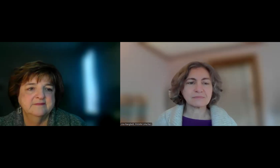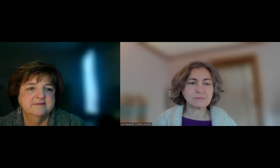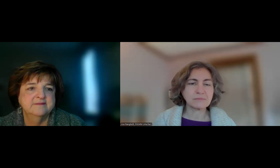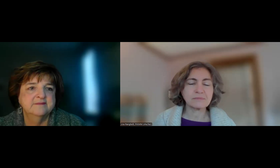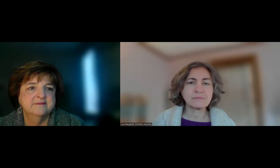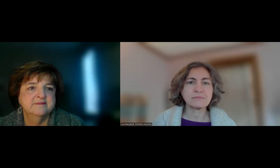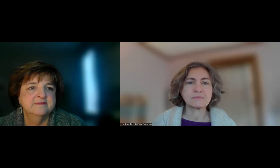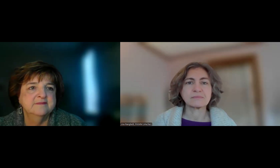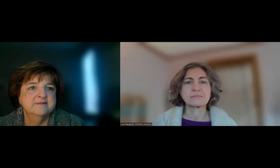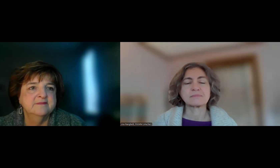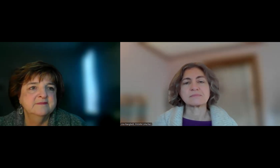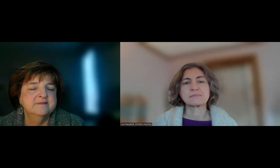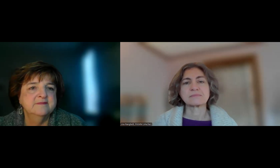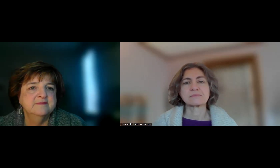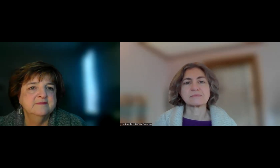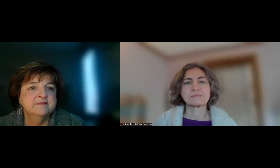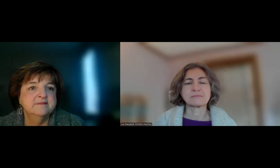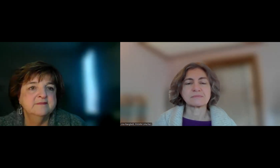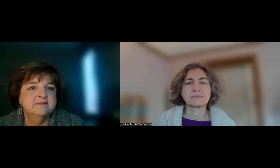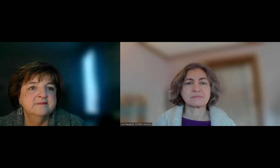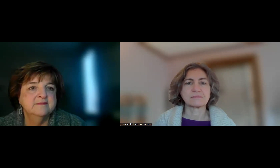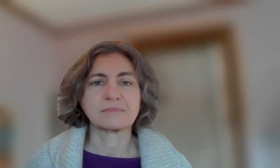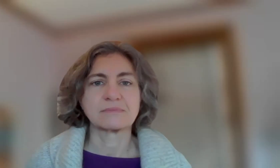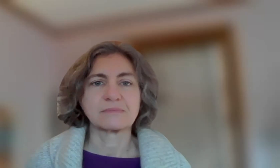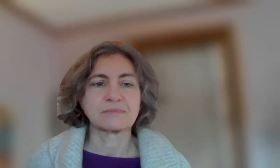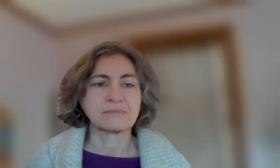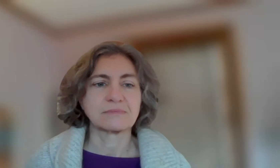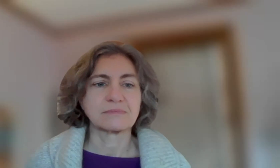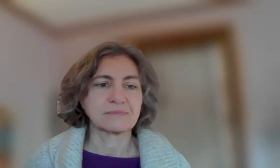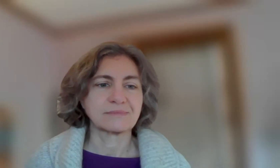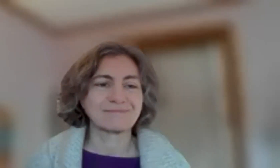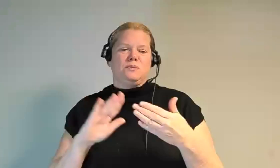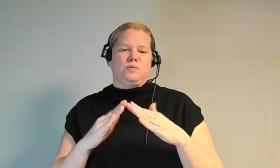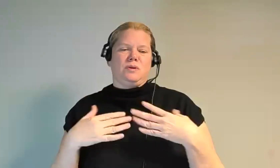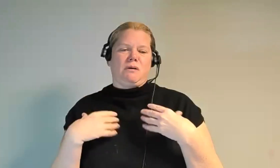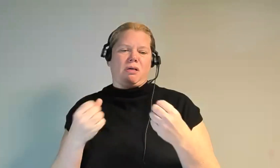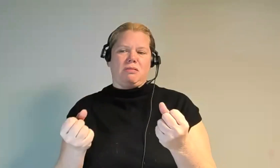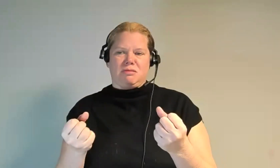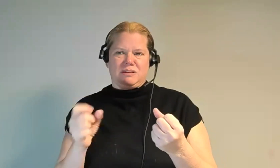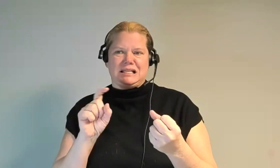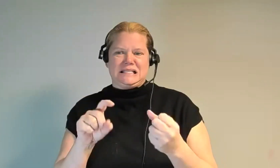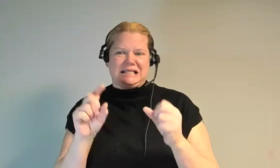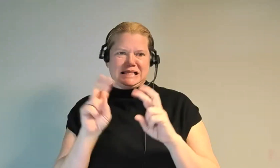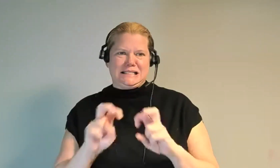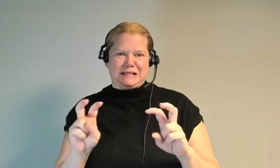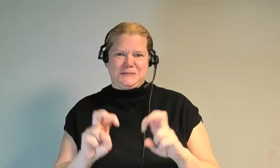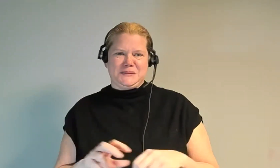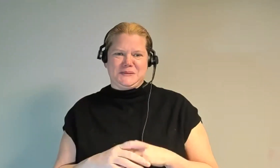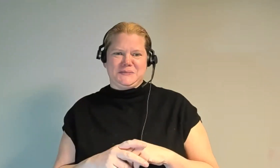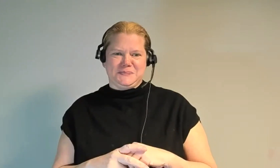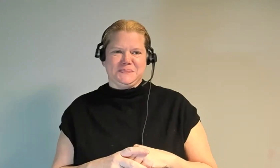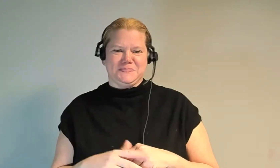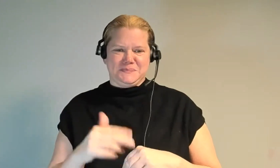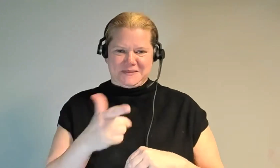about how the data is being used for community health needs assessments. Lisa, I'll turn it over to you.